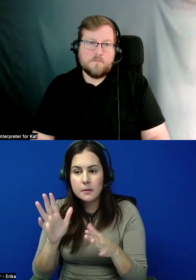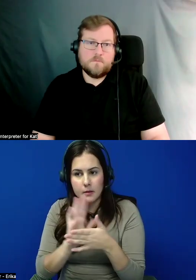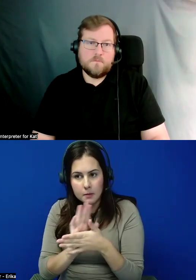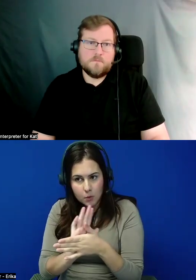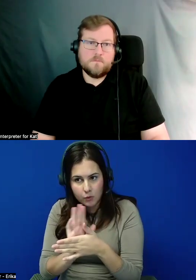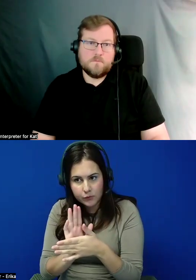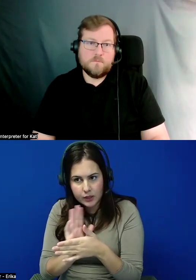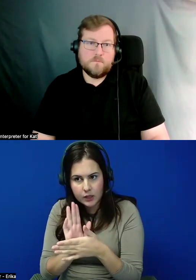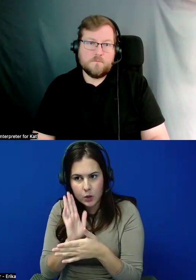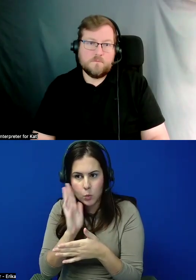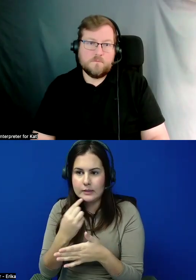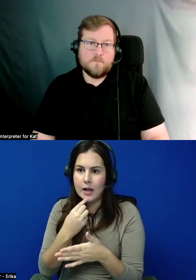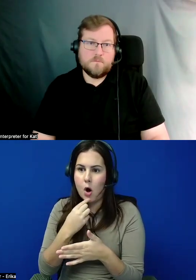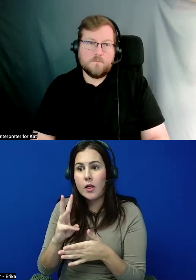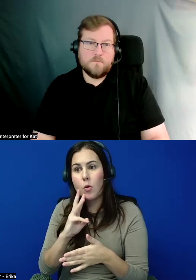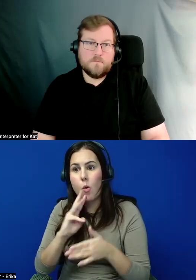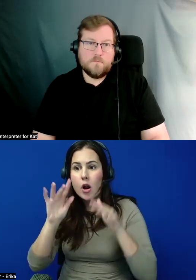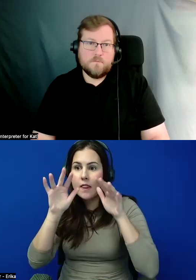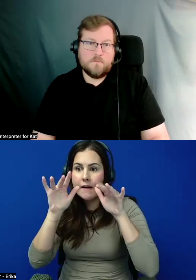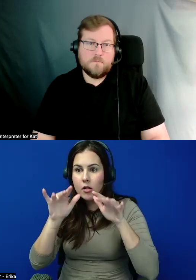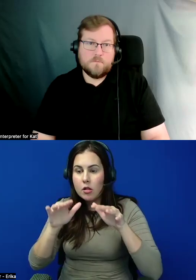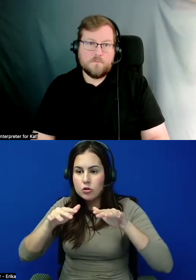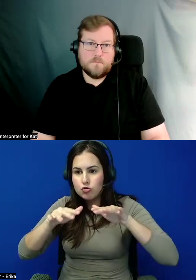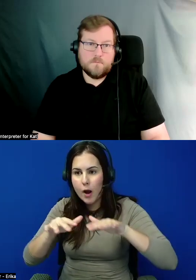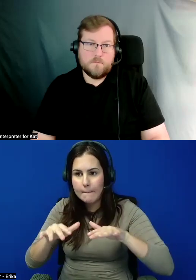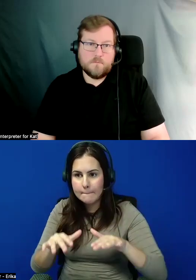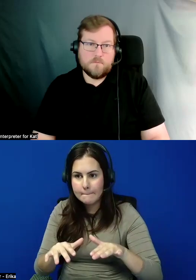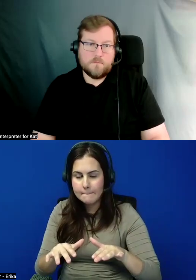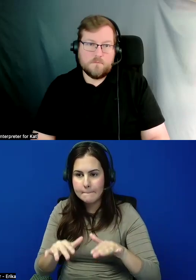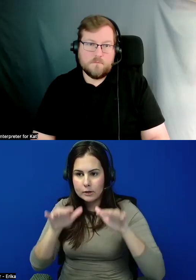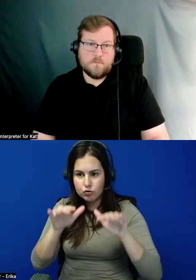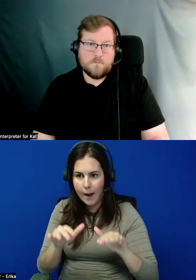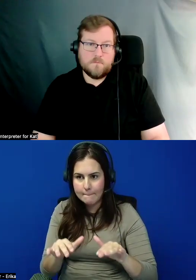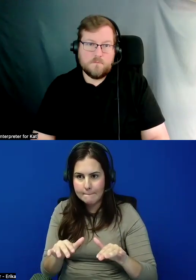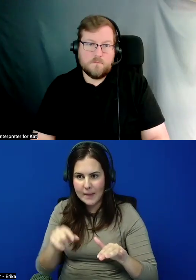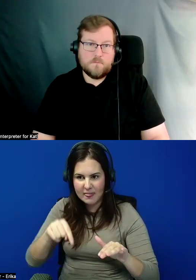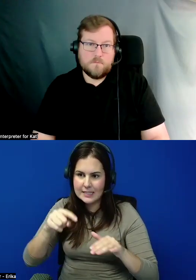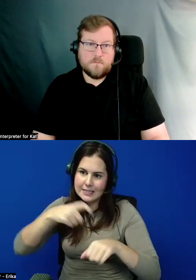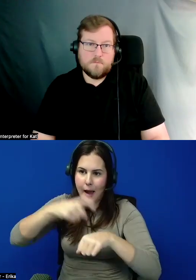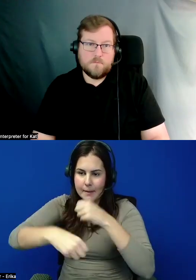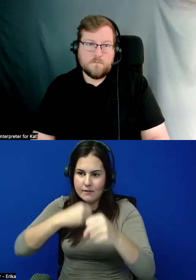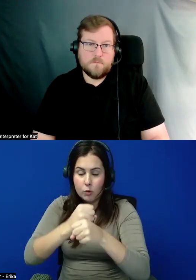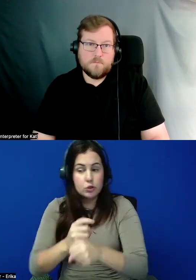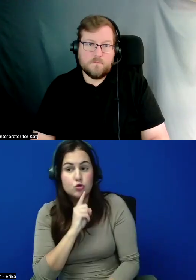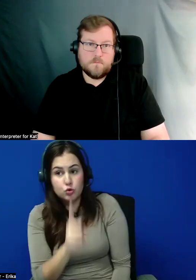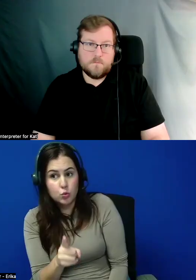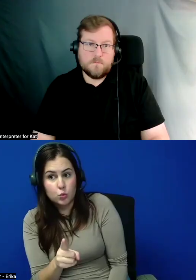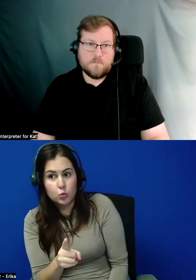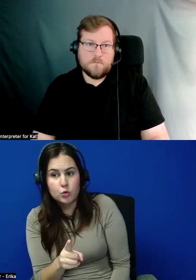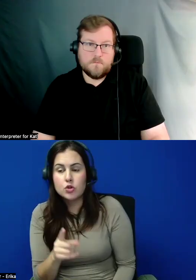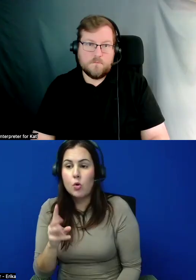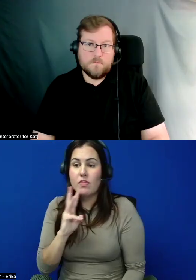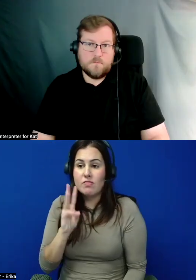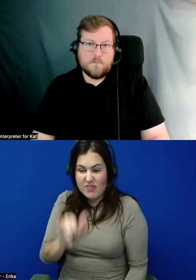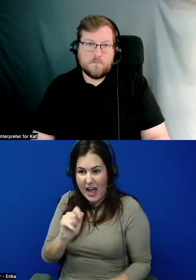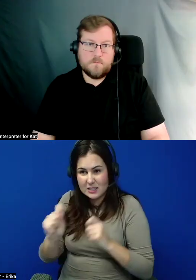water level is dropping this time of year. That's 100% true. So the river that we were going to do a lot of shooting on, they were like, we